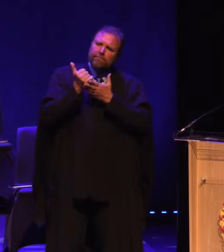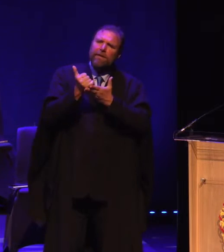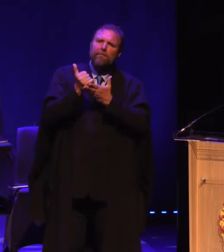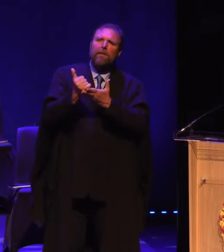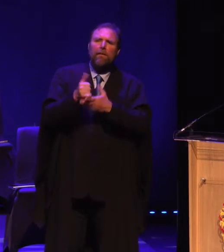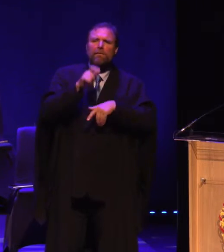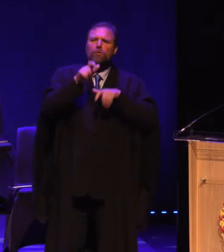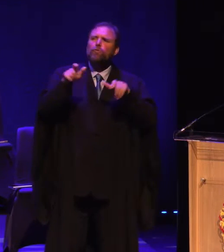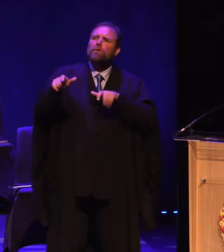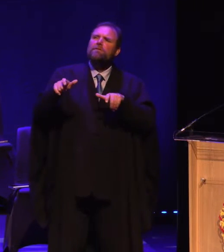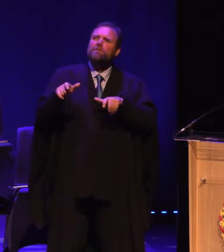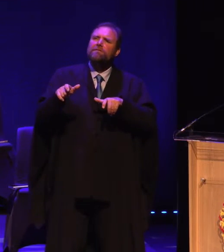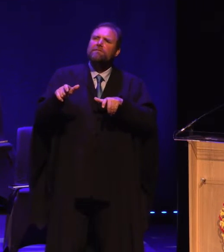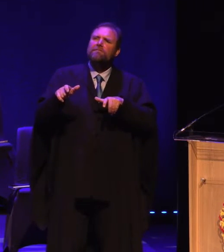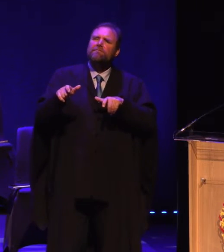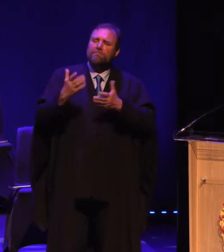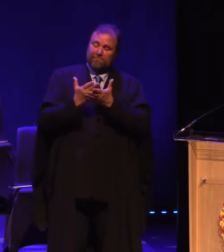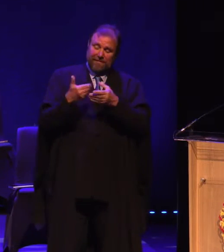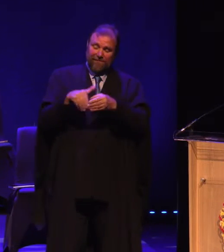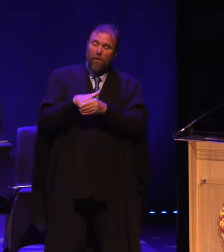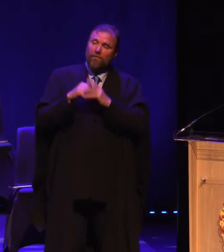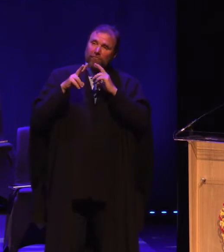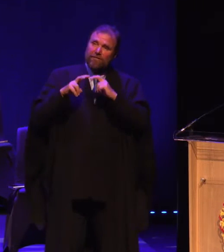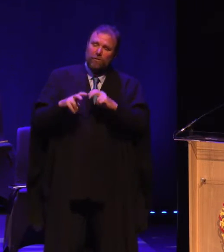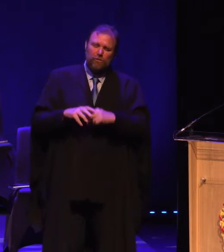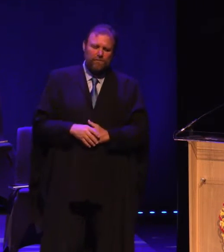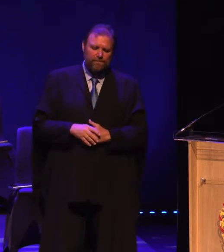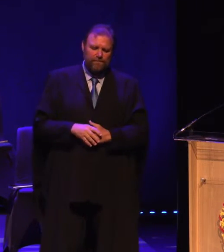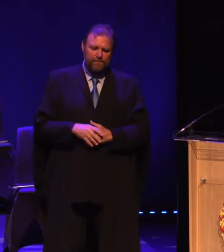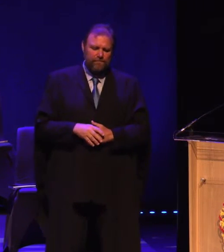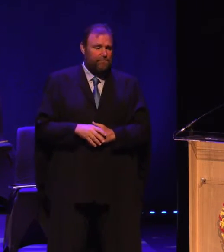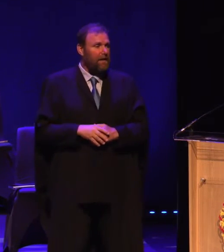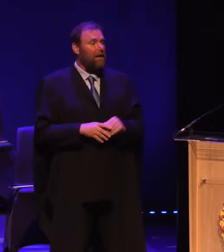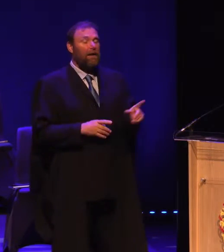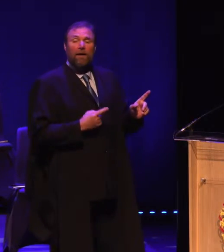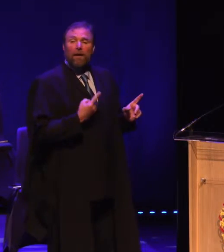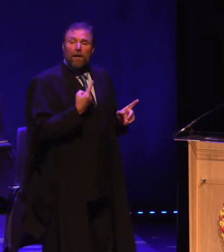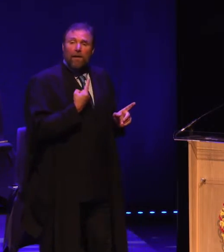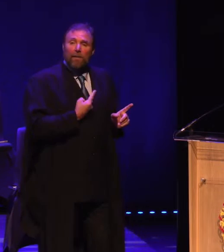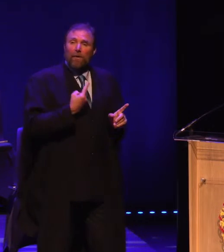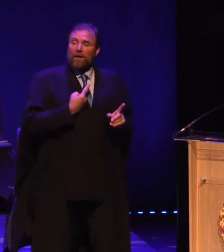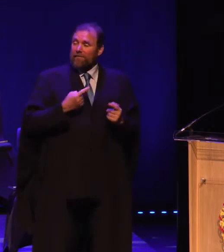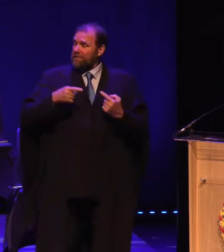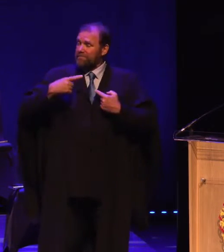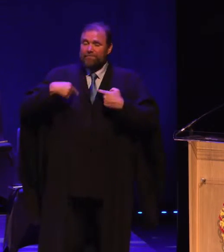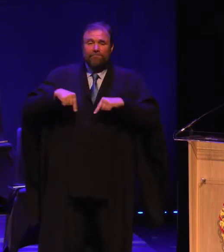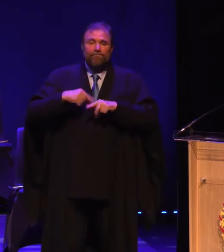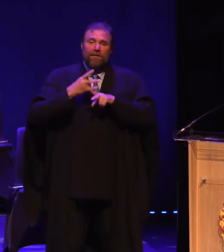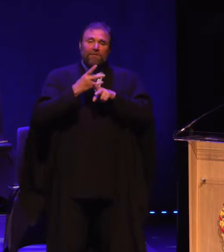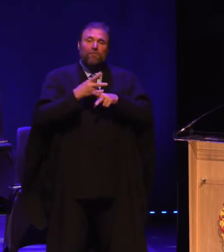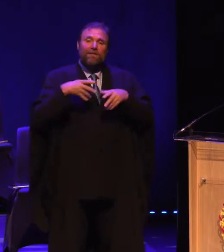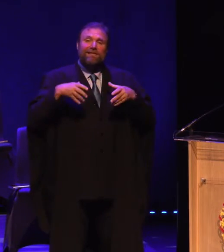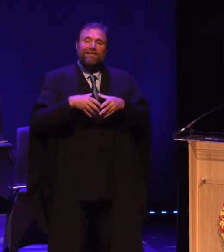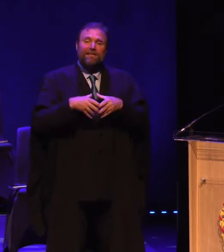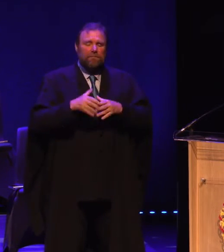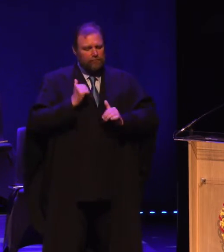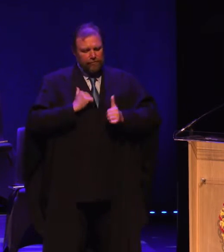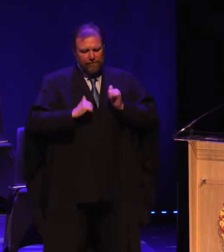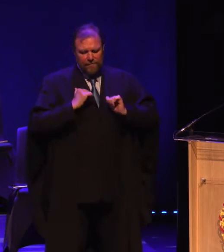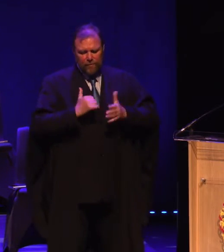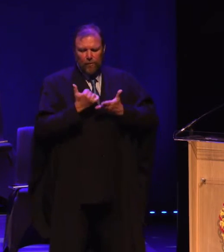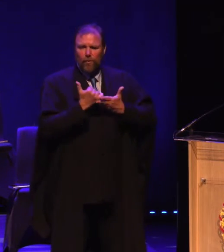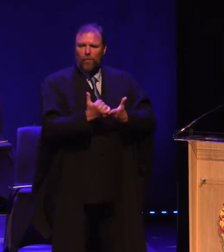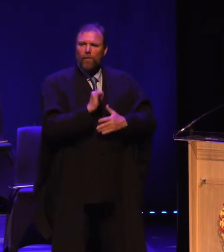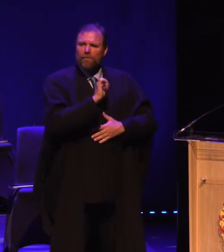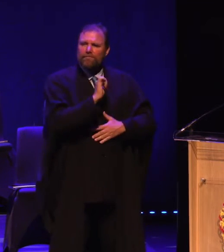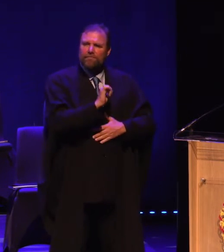his research. On a personal level, myself and the research supervisory team have been privileged to support Brad and see him